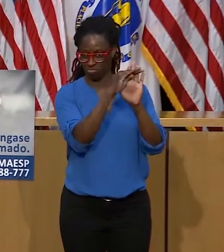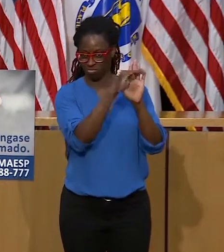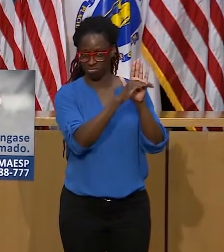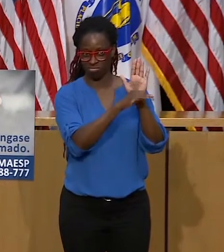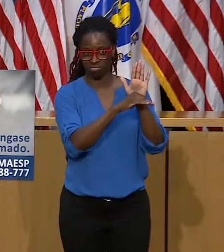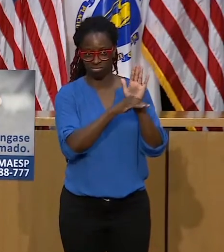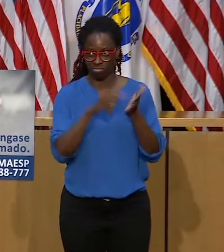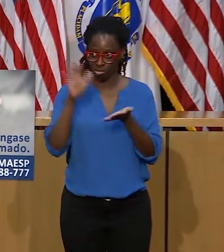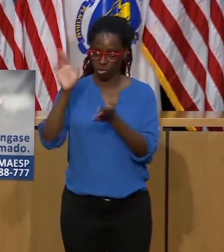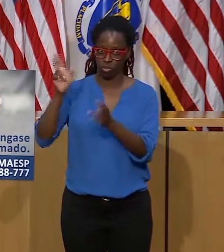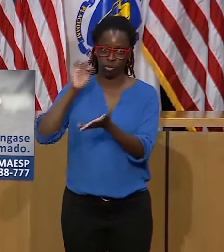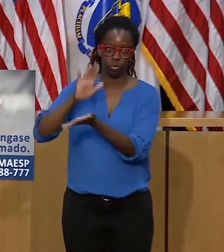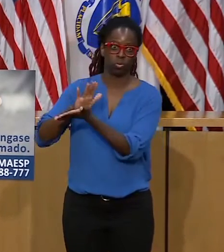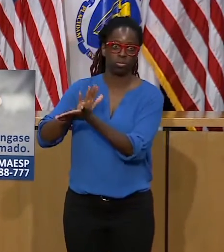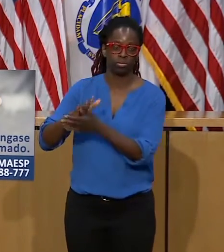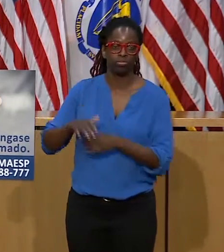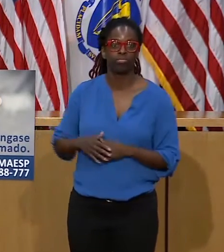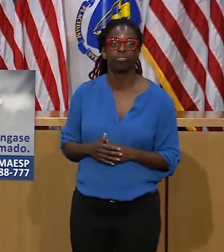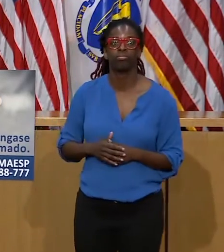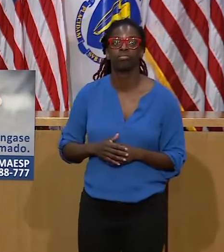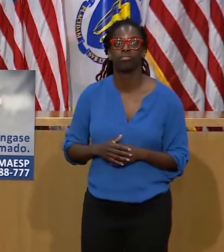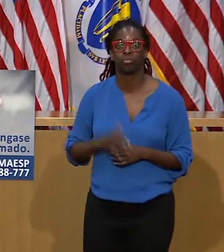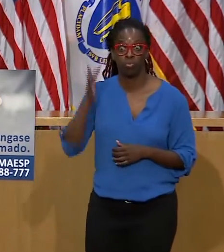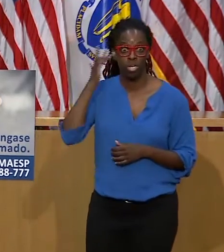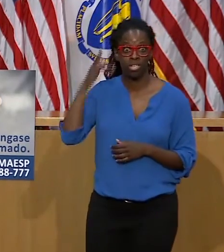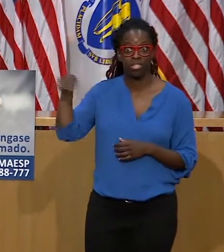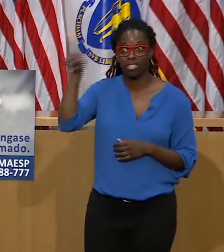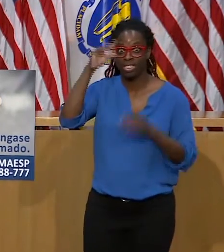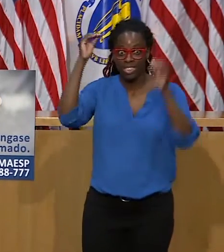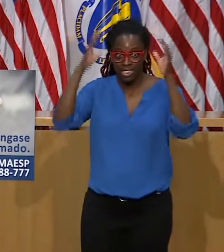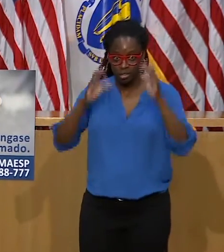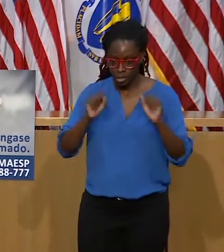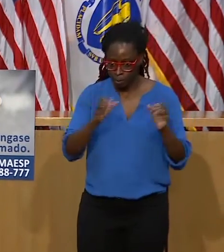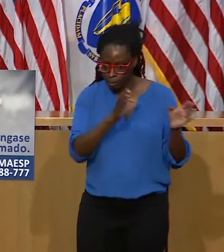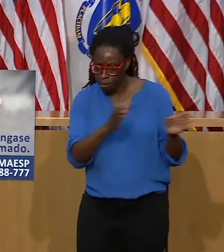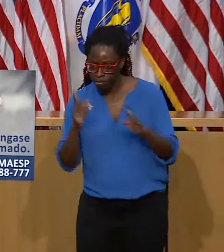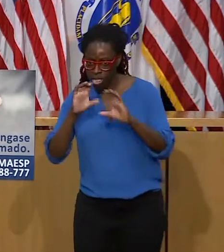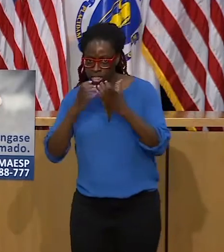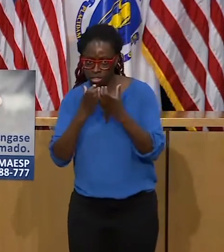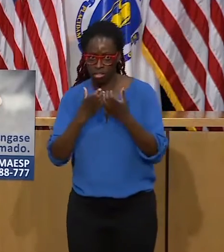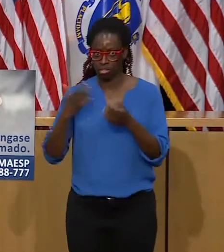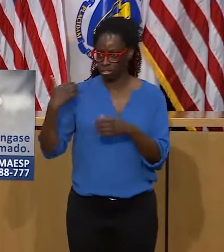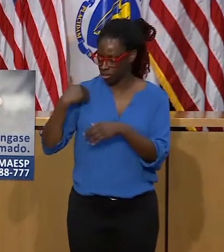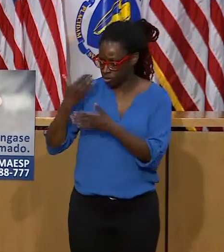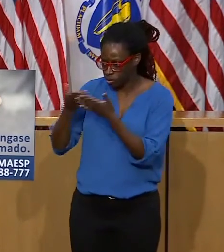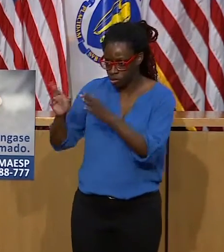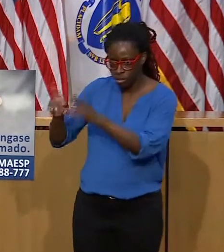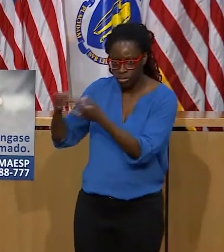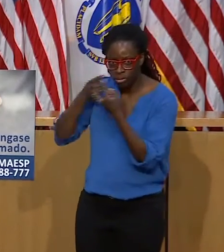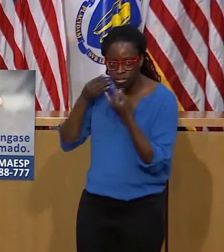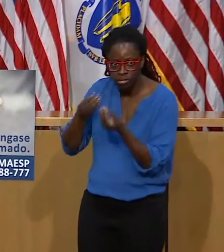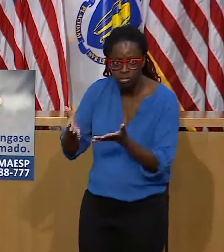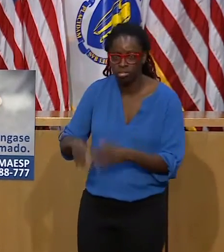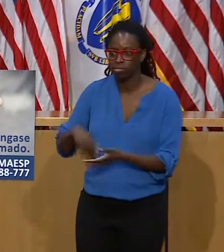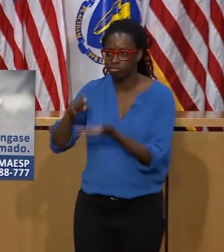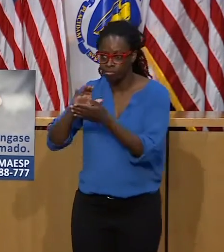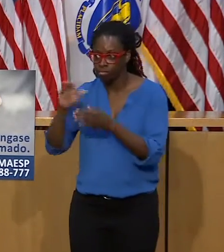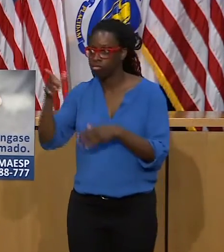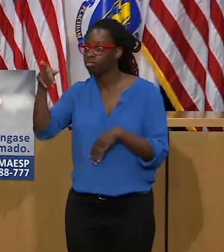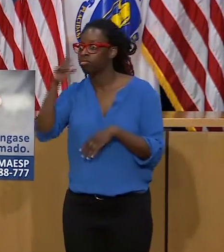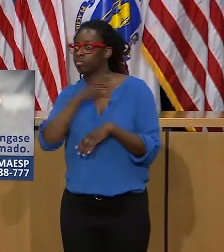could look like in the fall. Indeed, while we are asking for these three plans, we are asking in districts and schools to